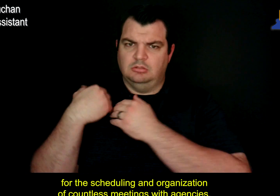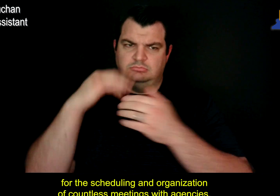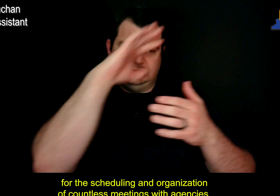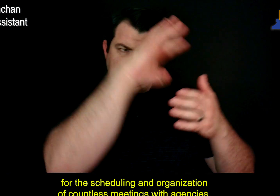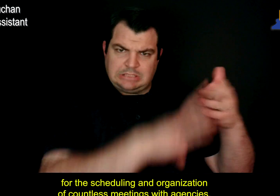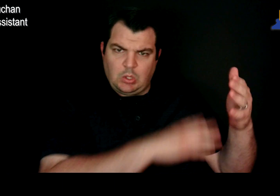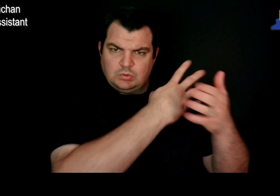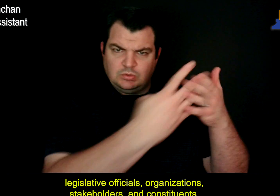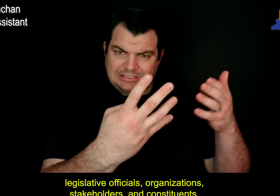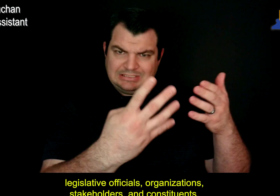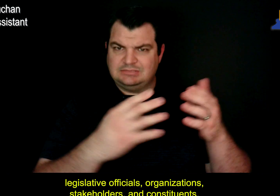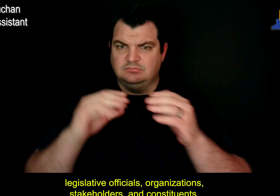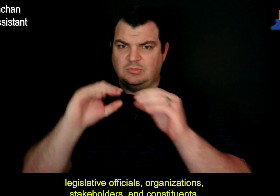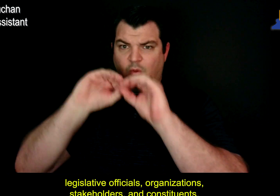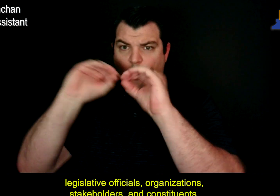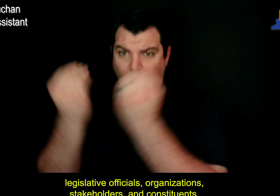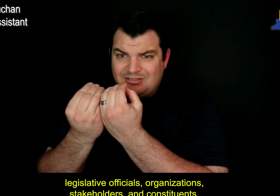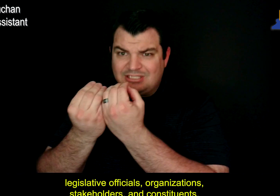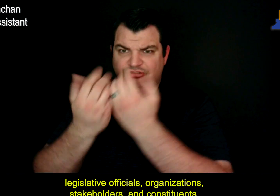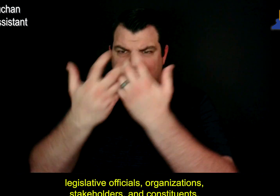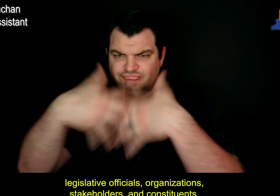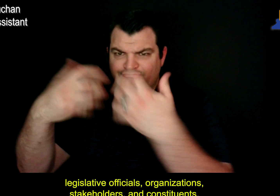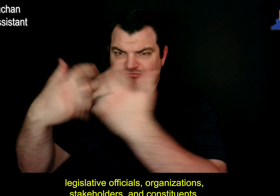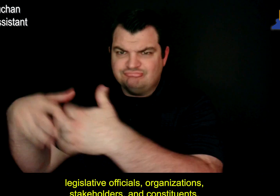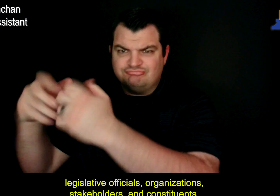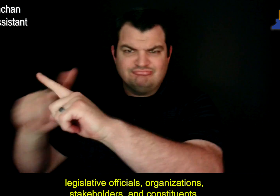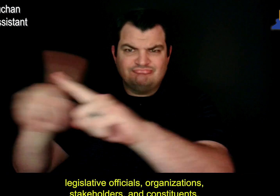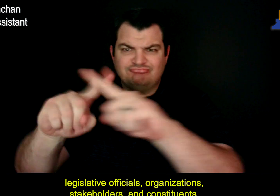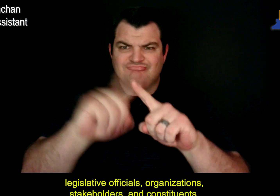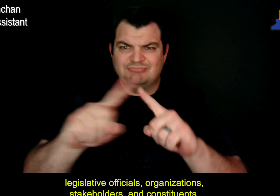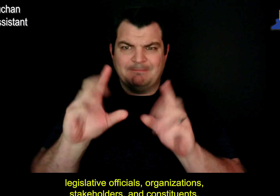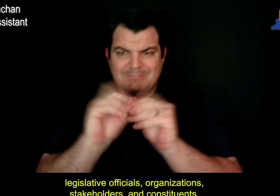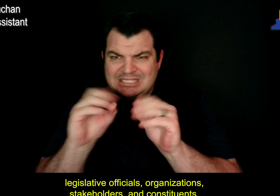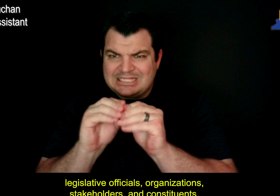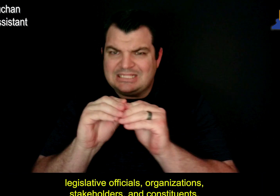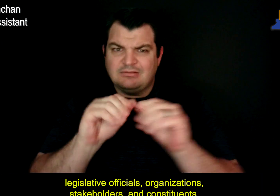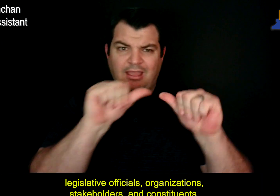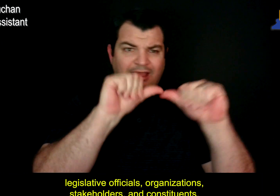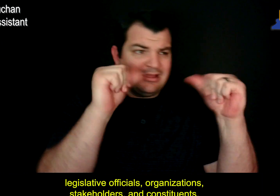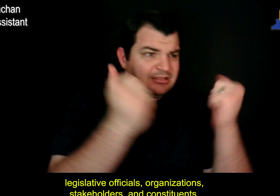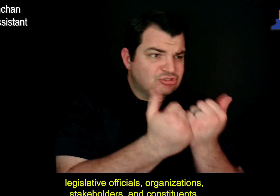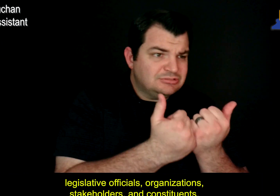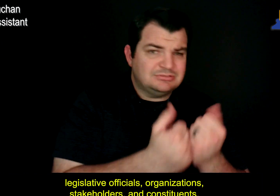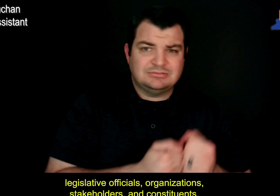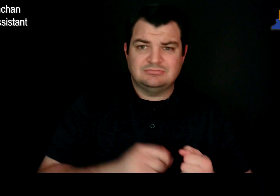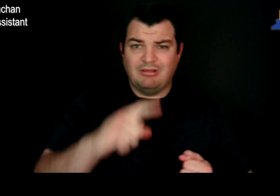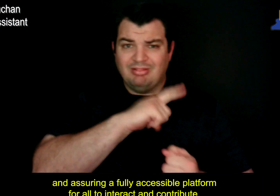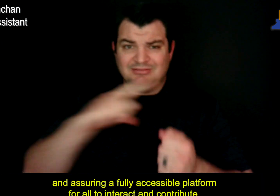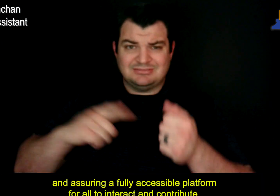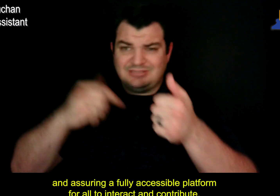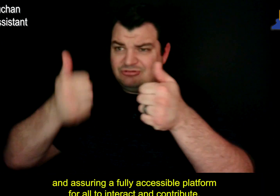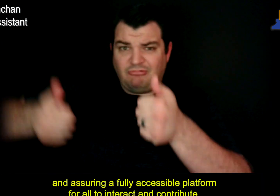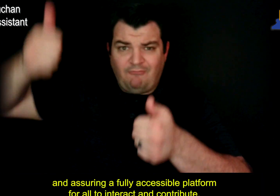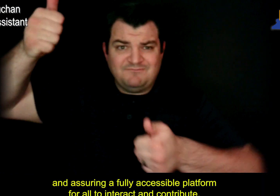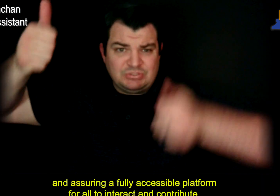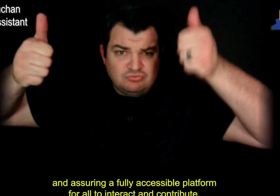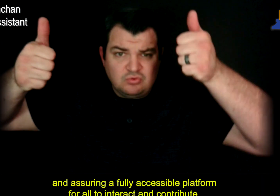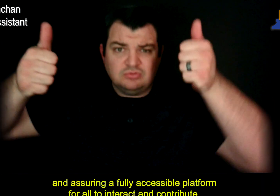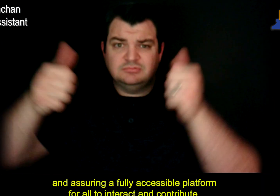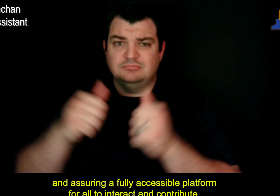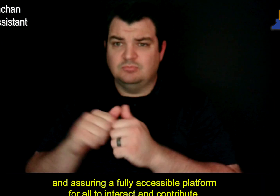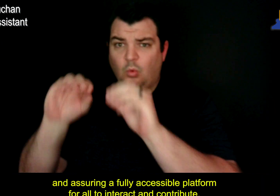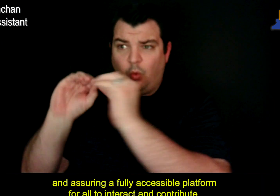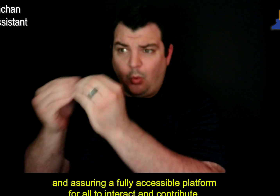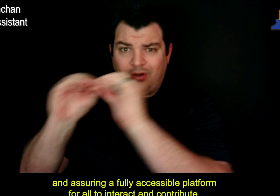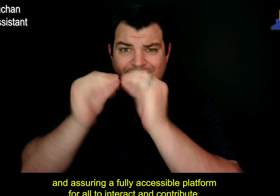with agencies, legislative officials, organizations, stakeholders, and constituents, and assuring a fully